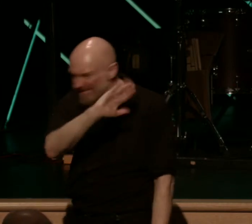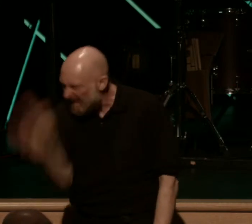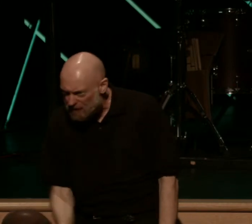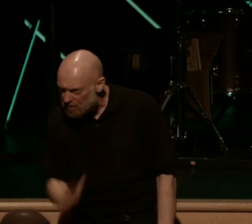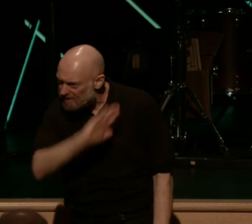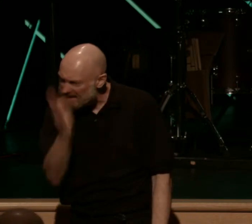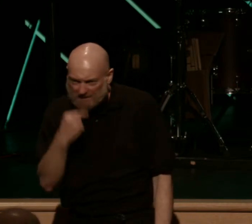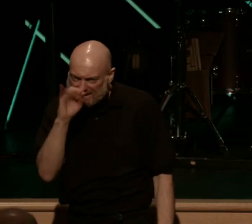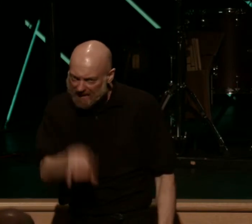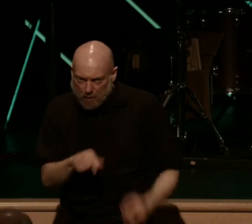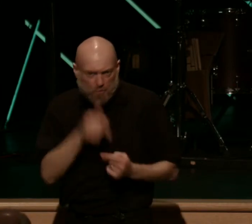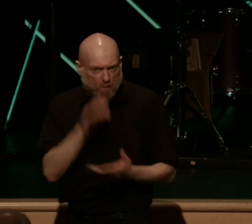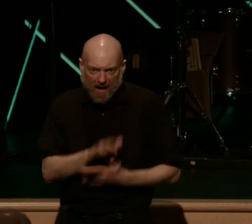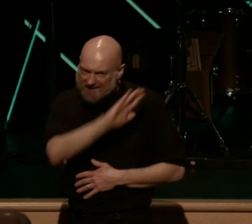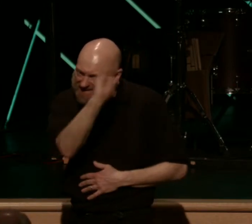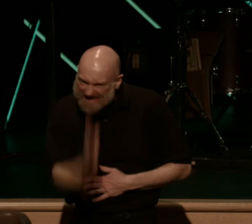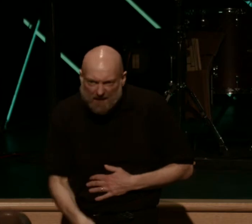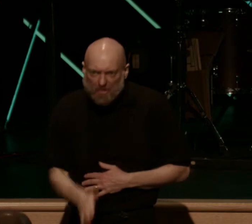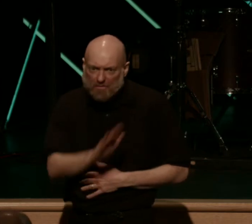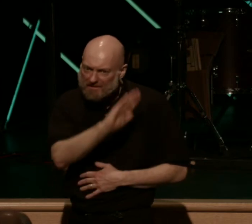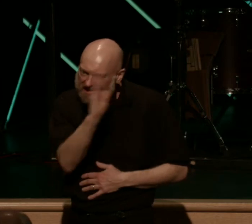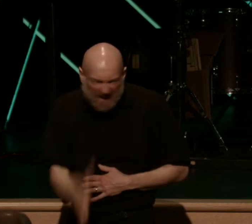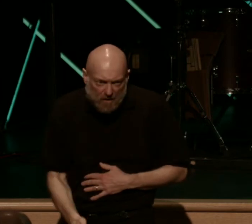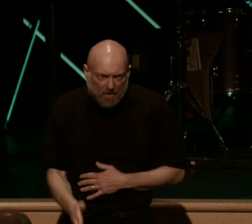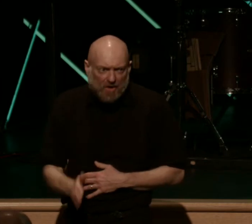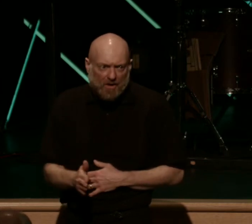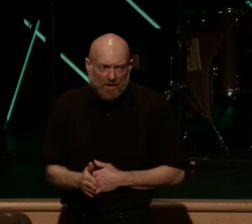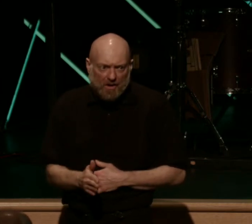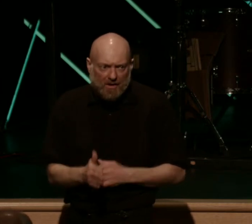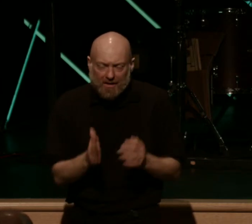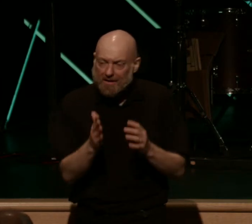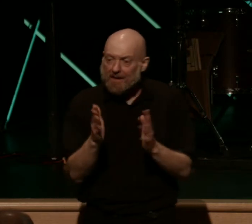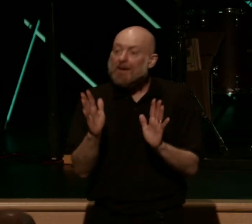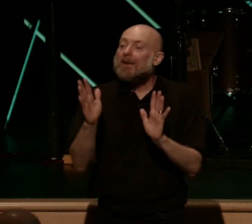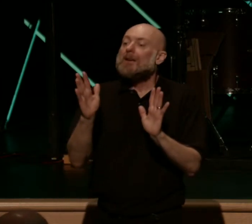ever. Never.